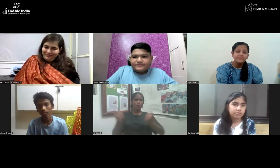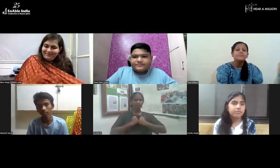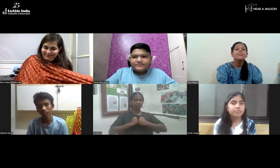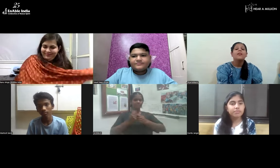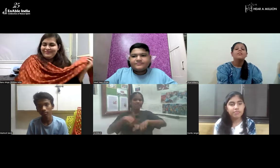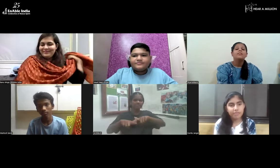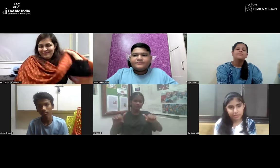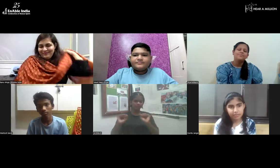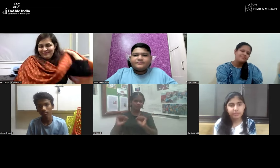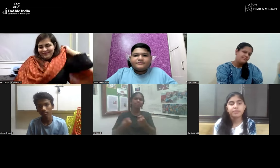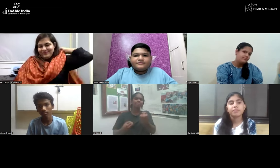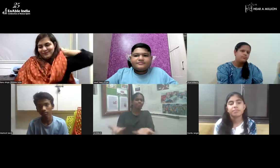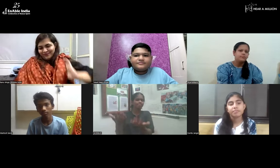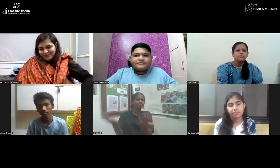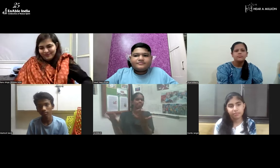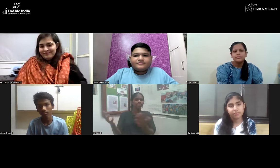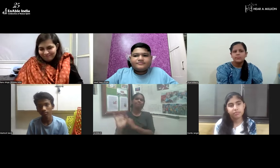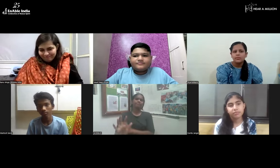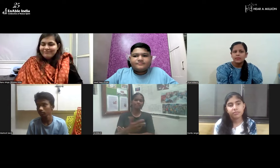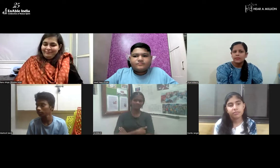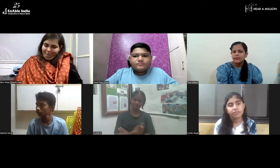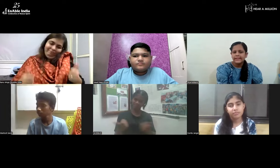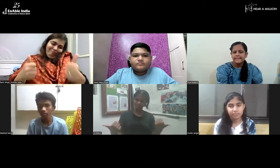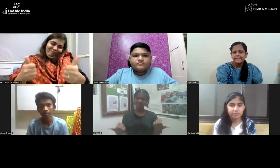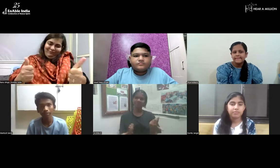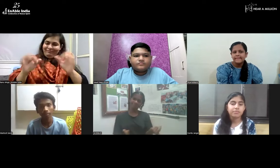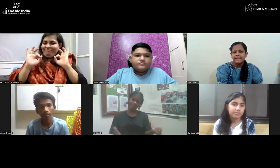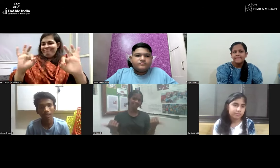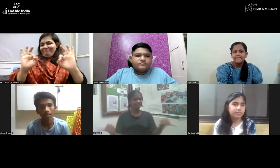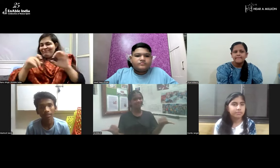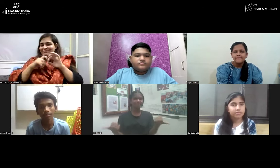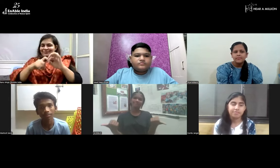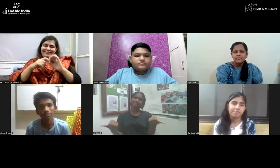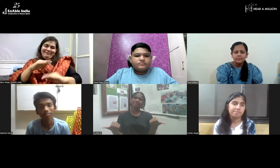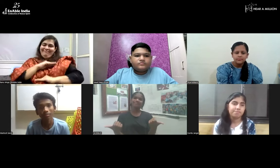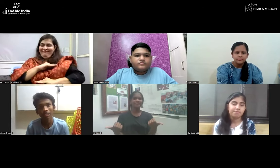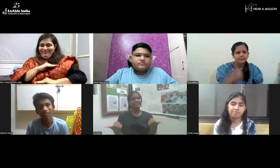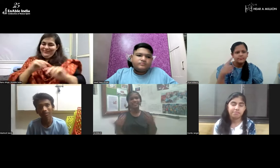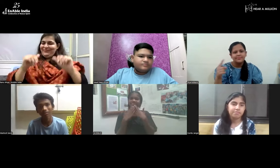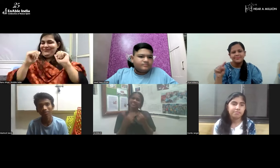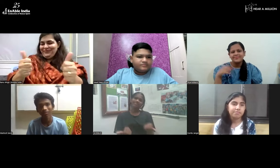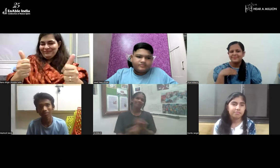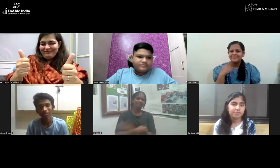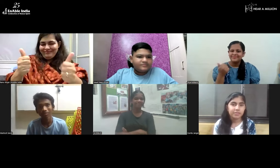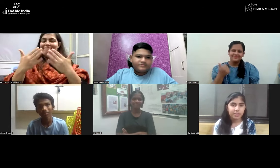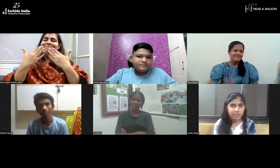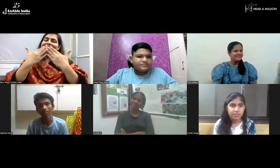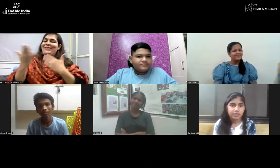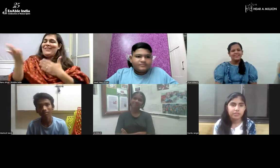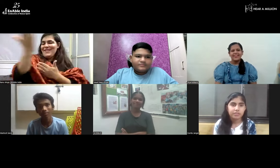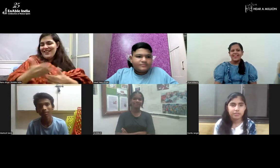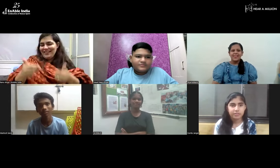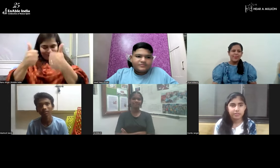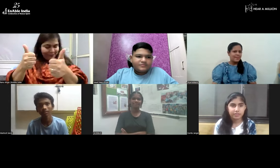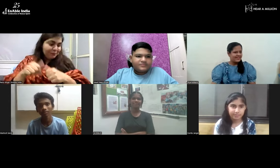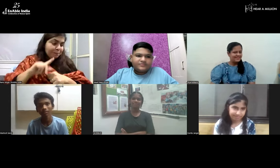Let that person cry. Let them cry. Give them books. Snatch the phone away. And then later on, they will be able to do it. You